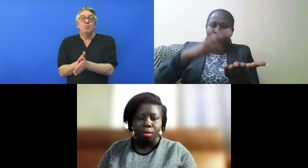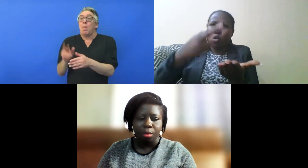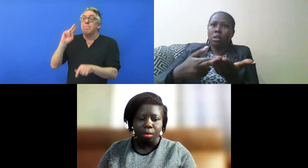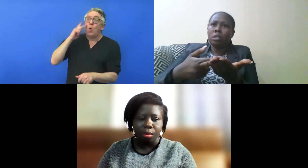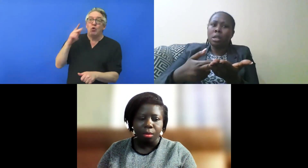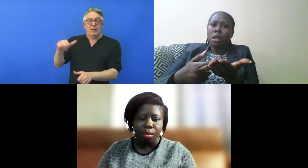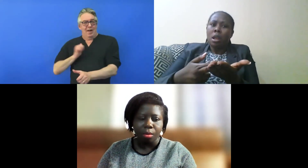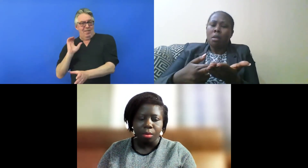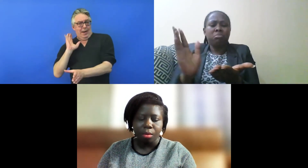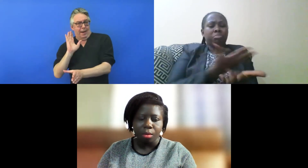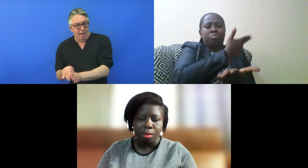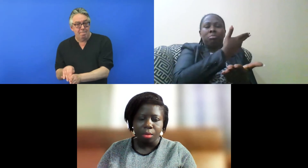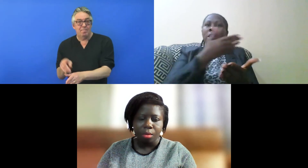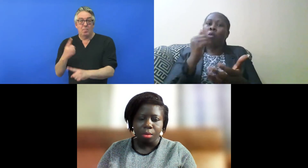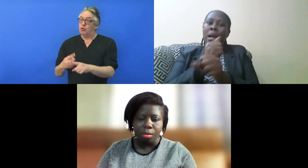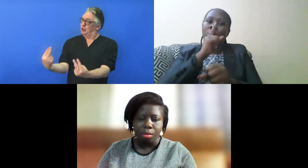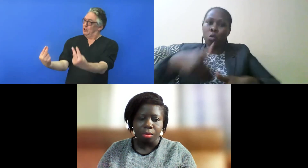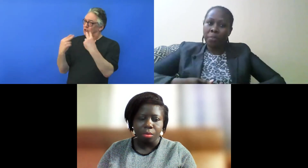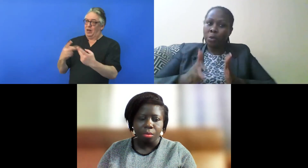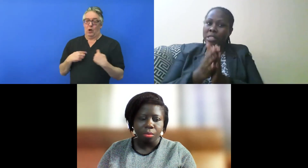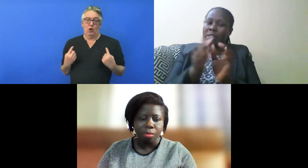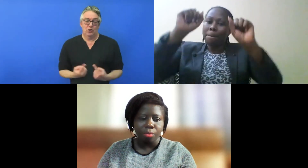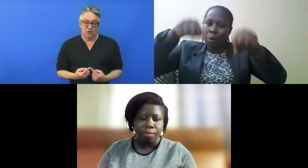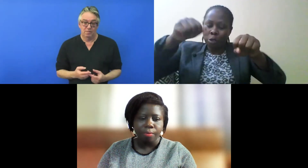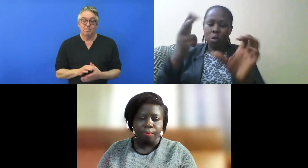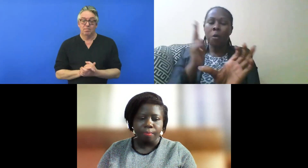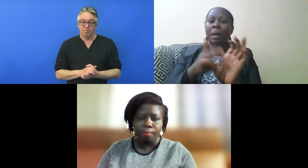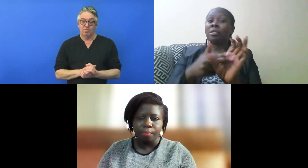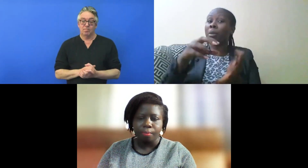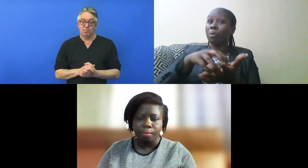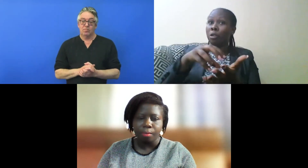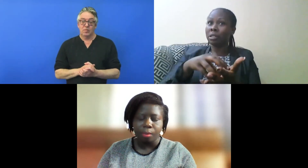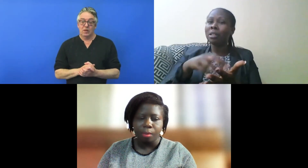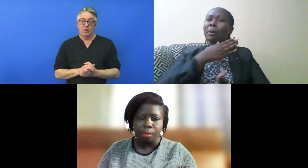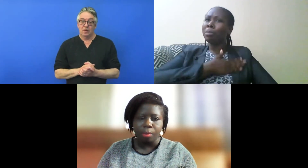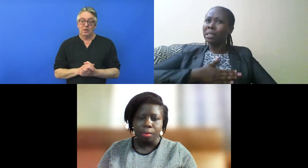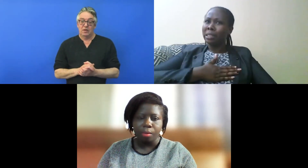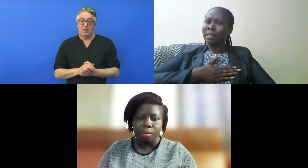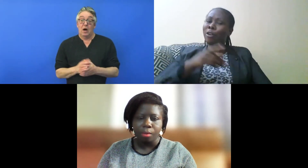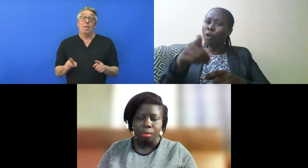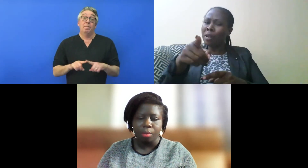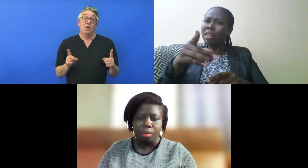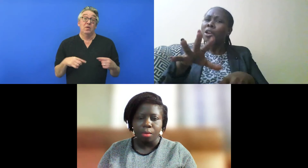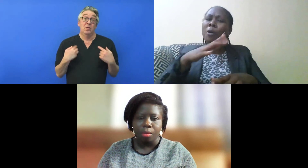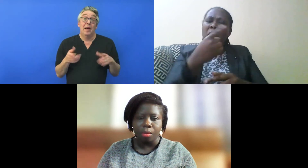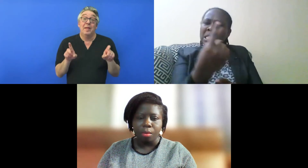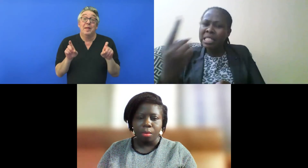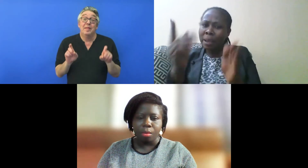sure that the resources are available all the way for youth with disability to participate in